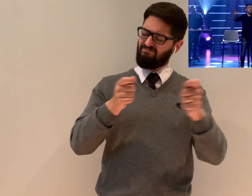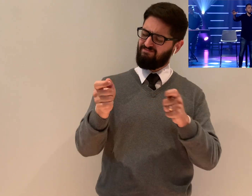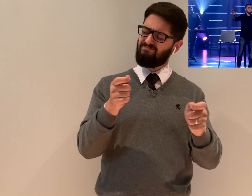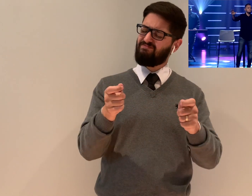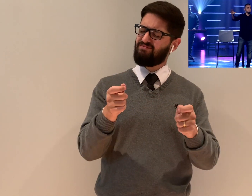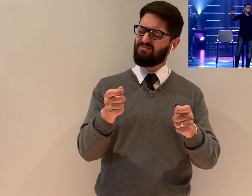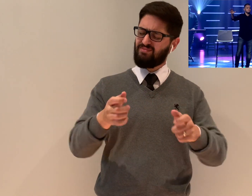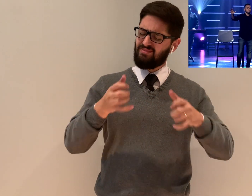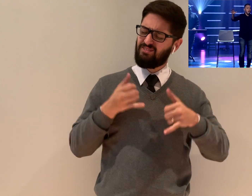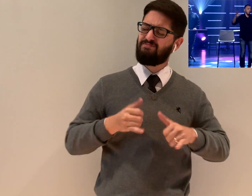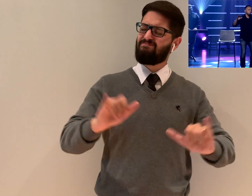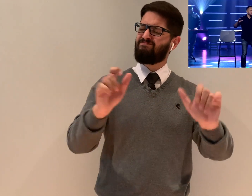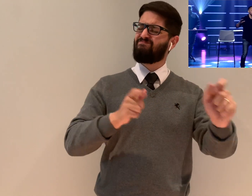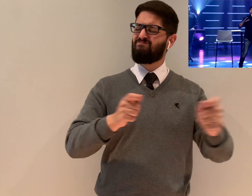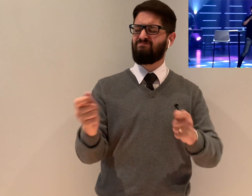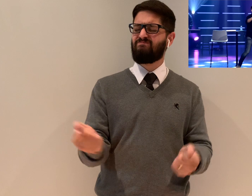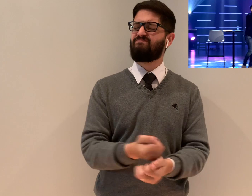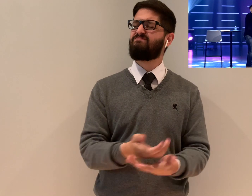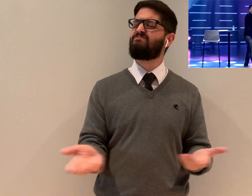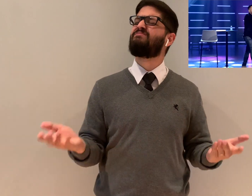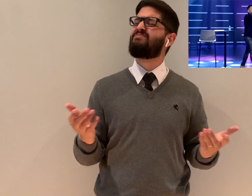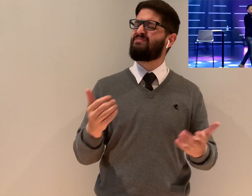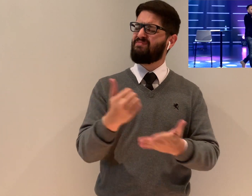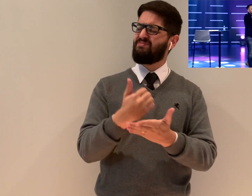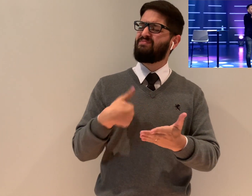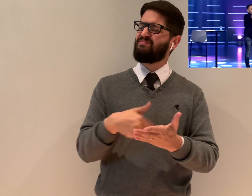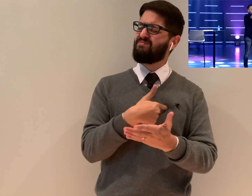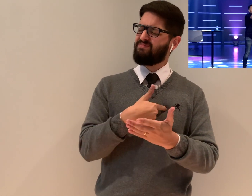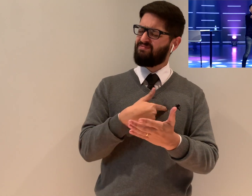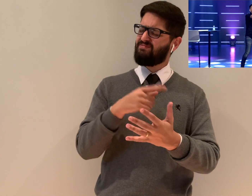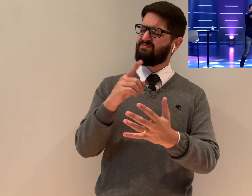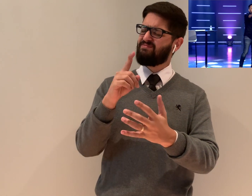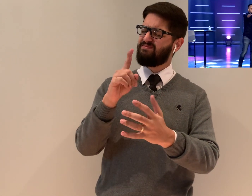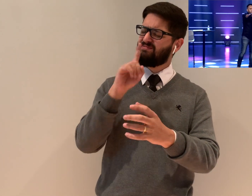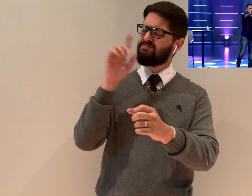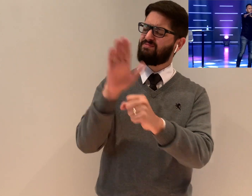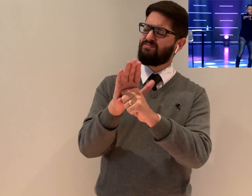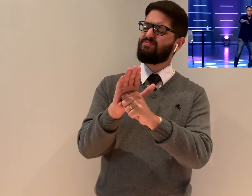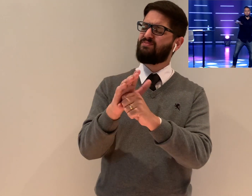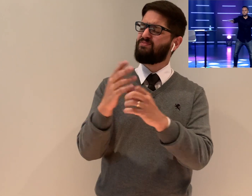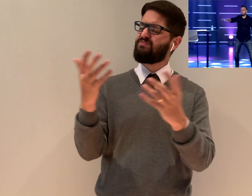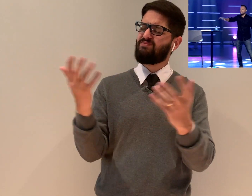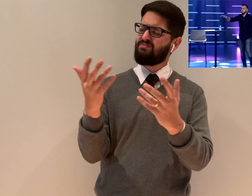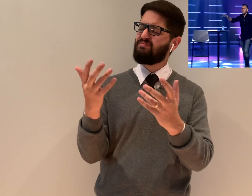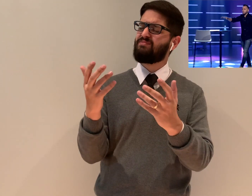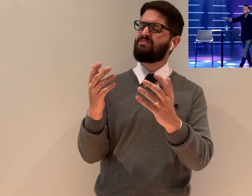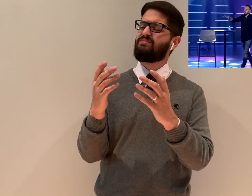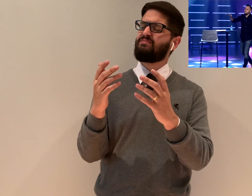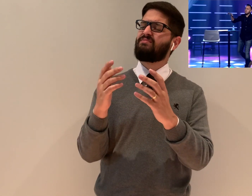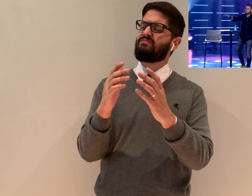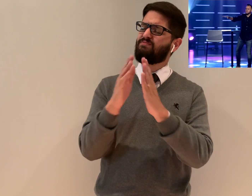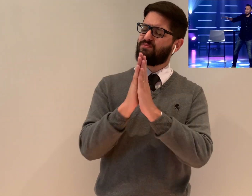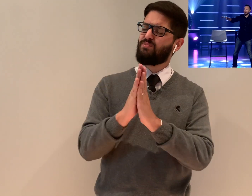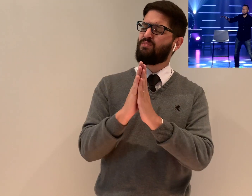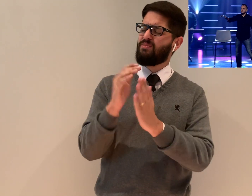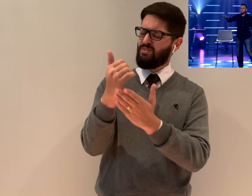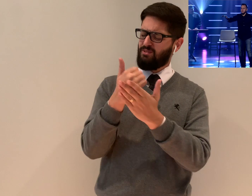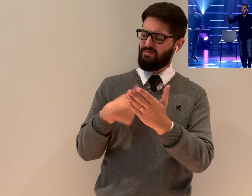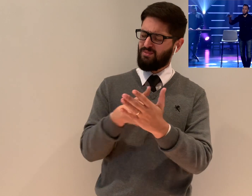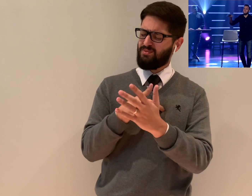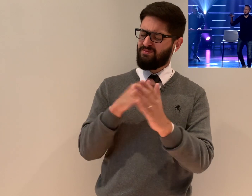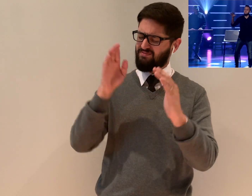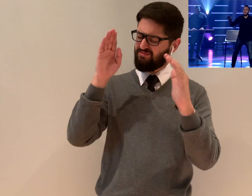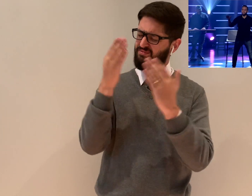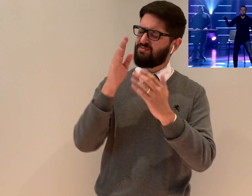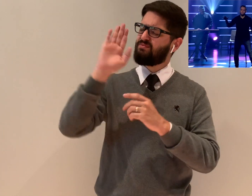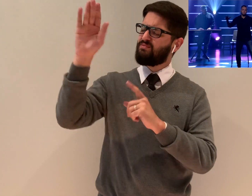control, God. Help us to be devoted to prayer. God, help us to be devoted to the mission, God.